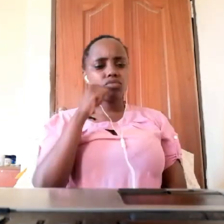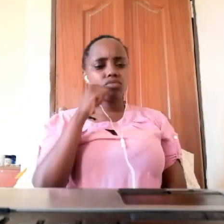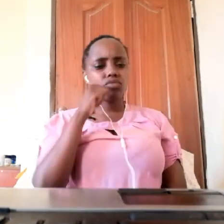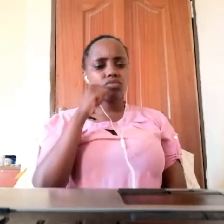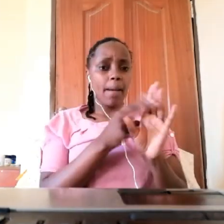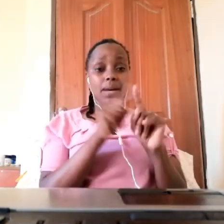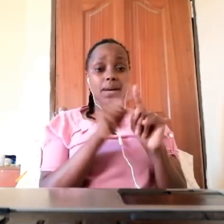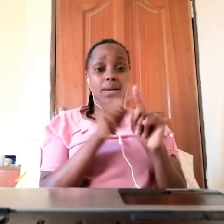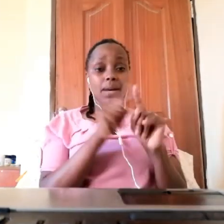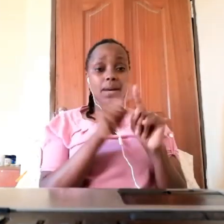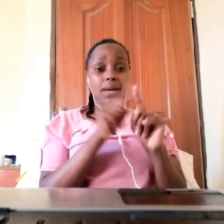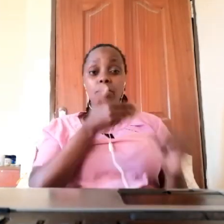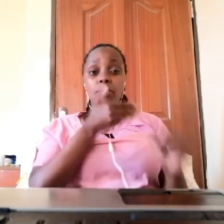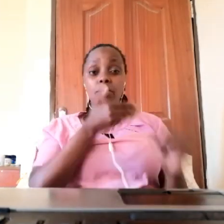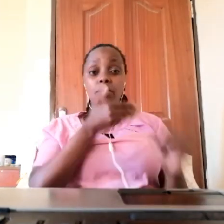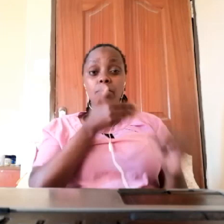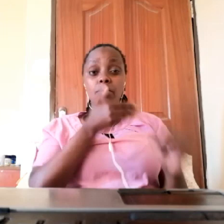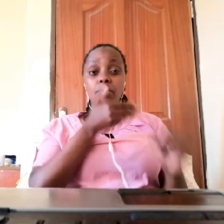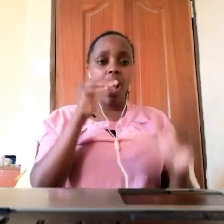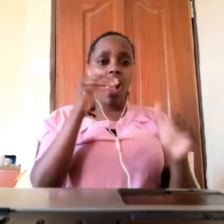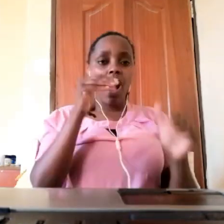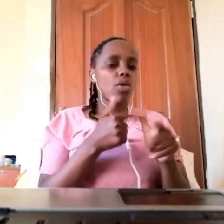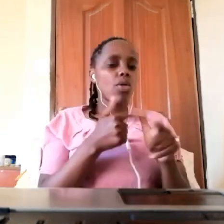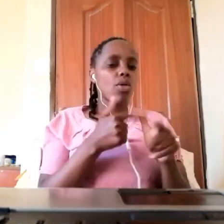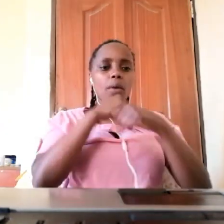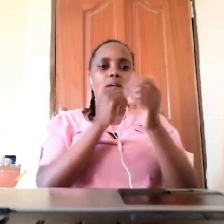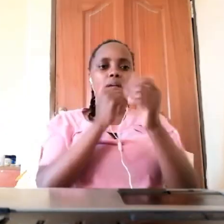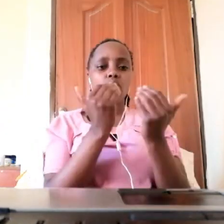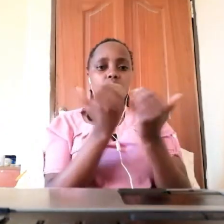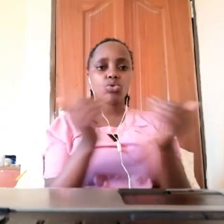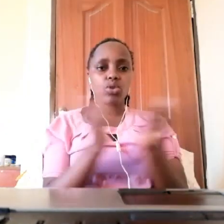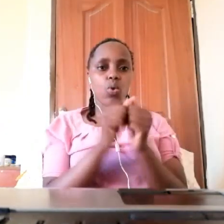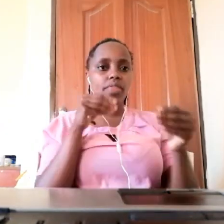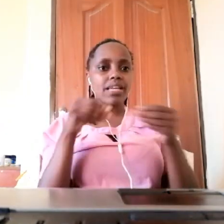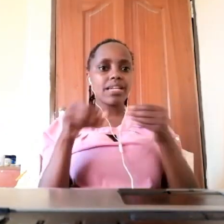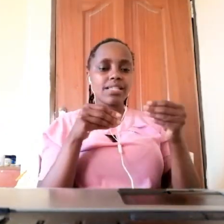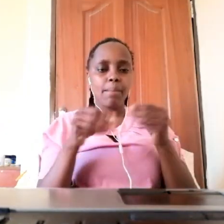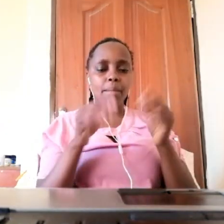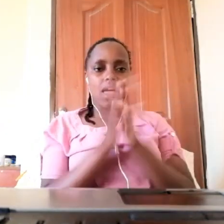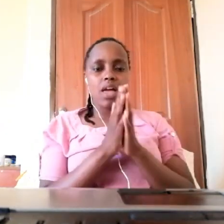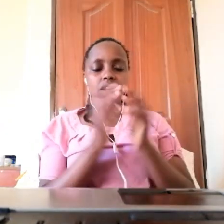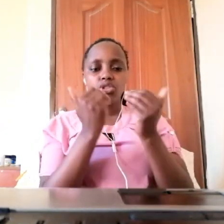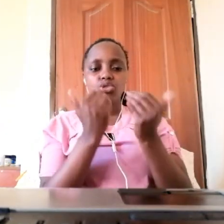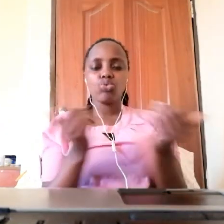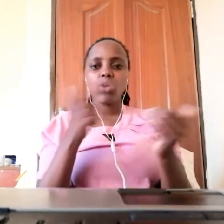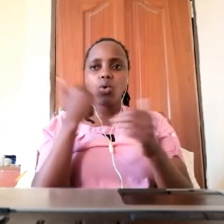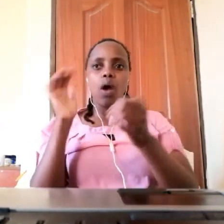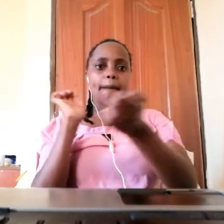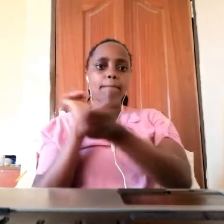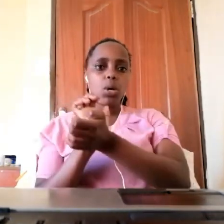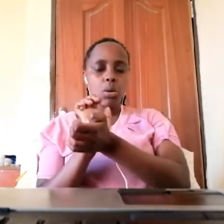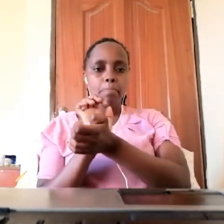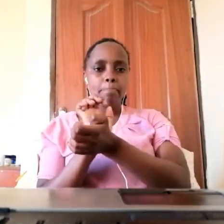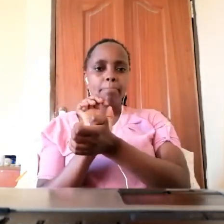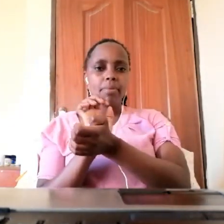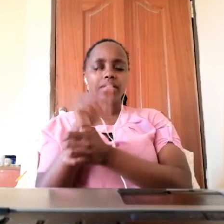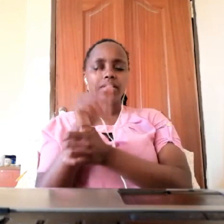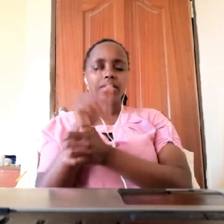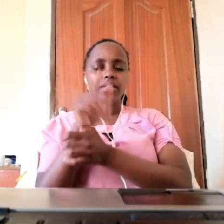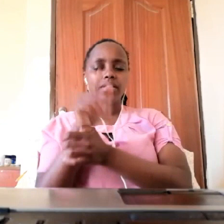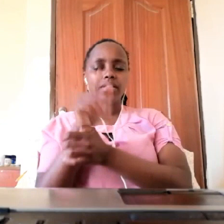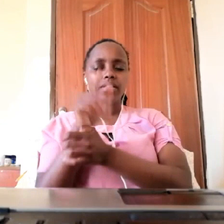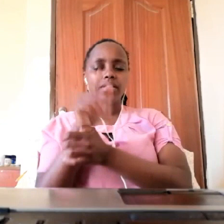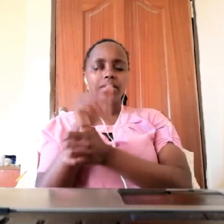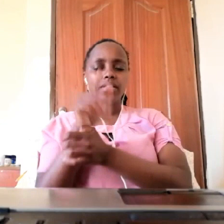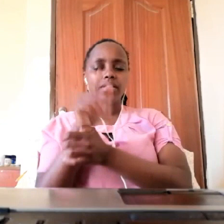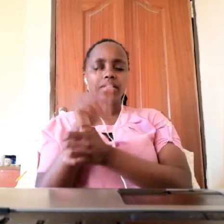about child participation. Are you able to respond to this? How do we make sure children with disabilities, children in juvenile institutions are part